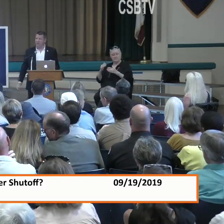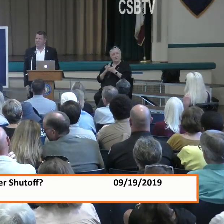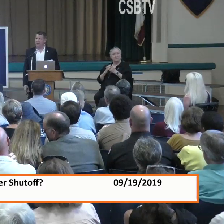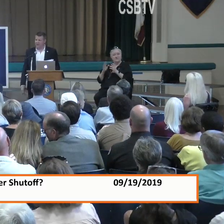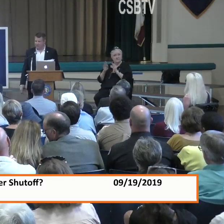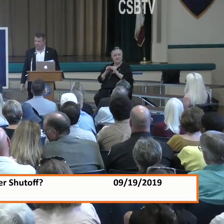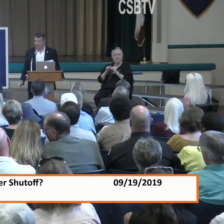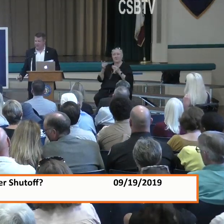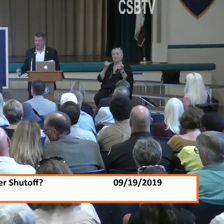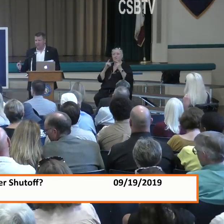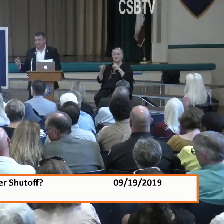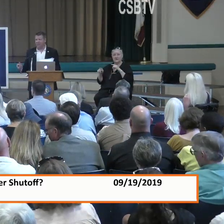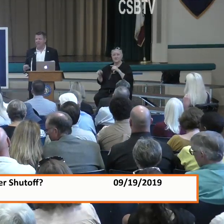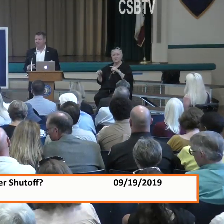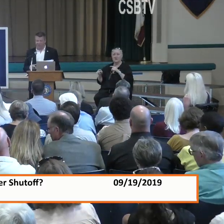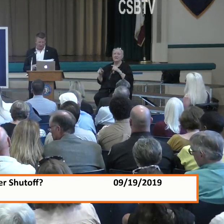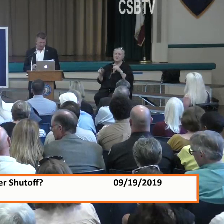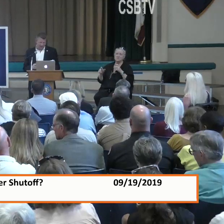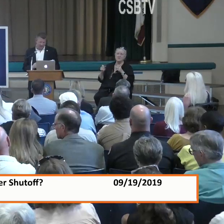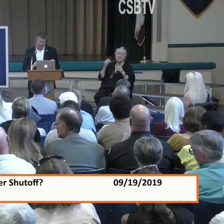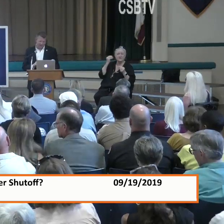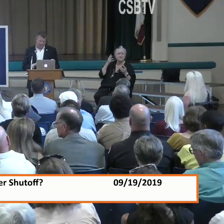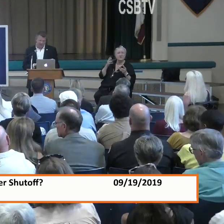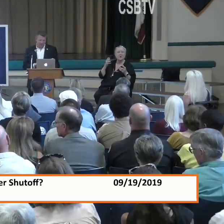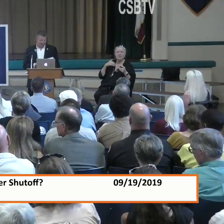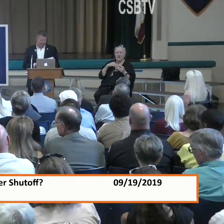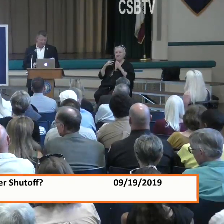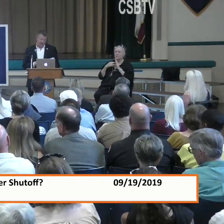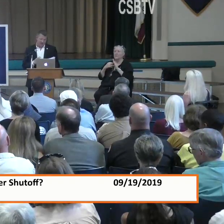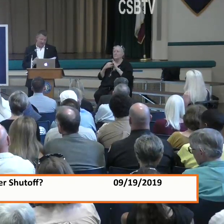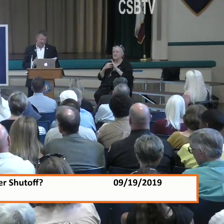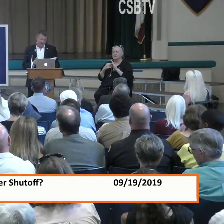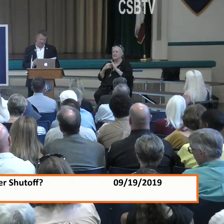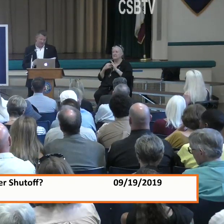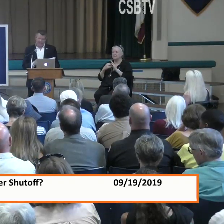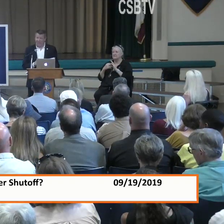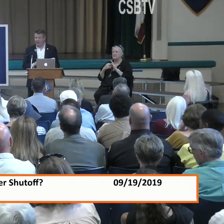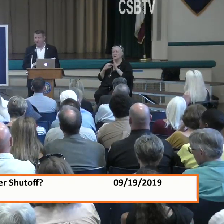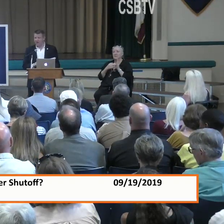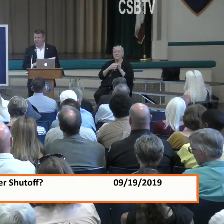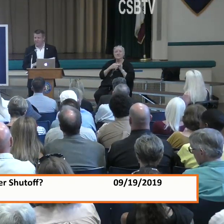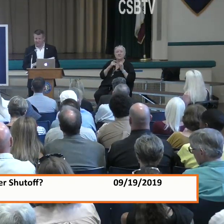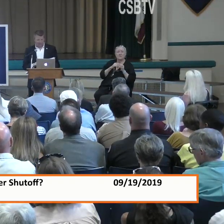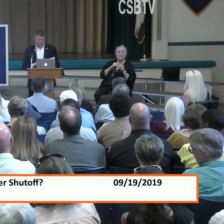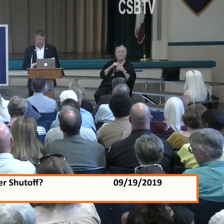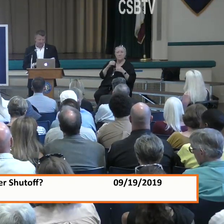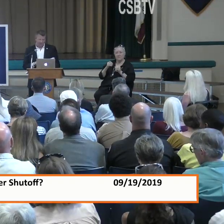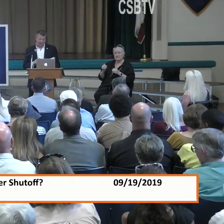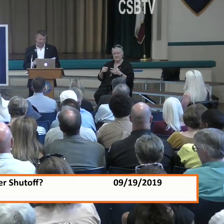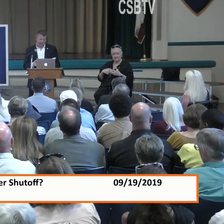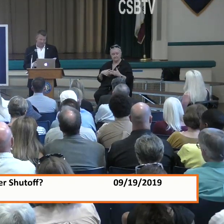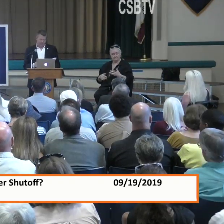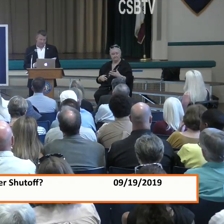there's a question and answer period, I just want to let you know that we have representatives from the following offices.